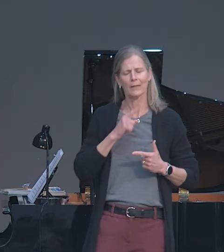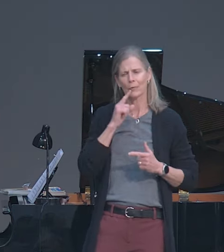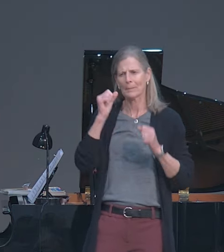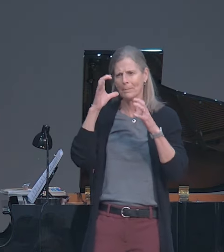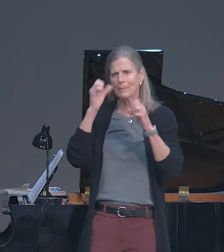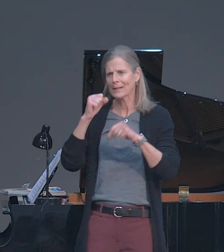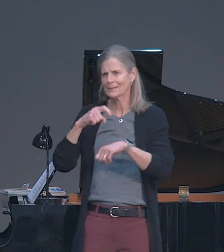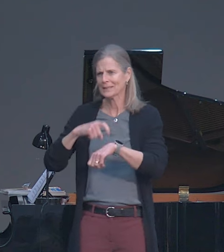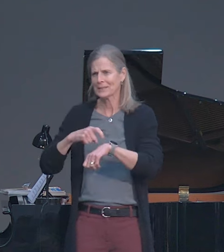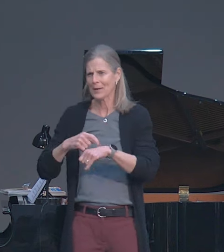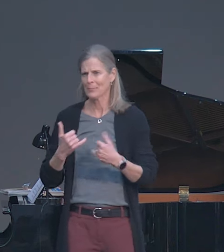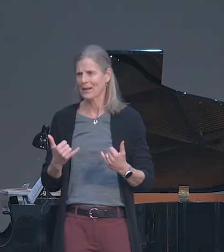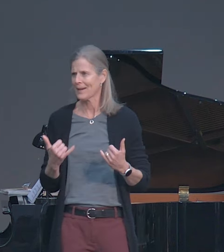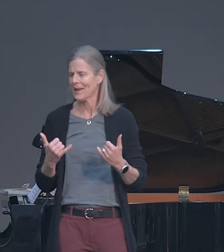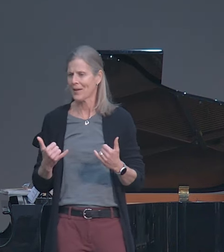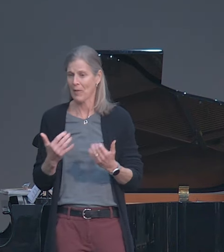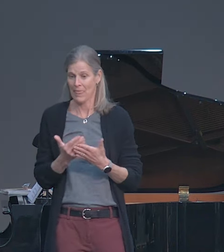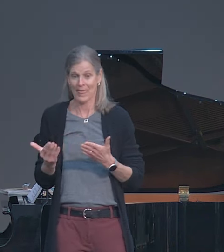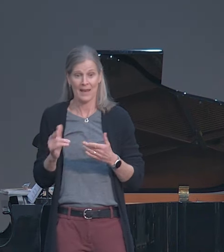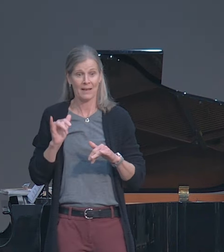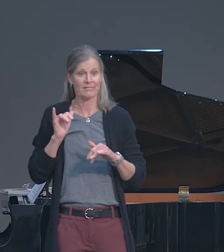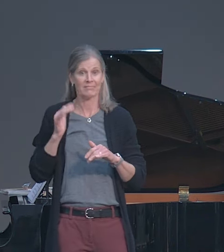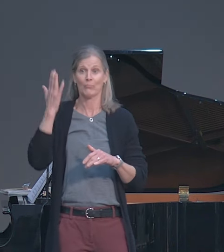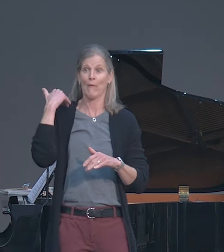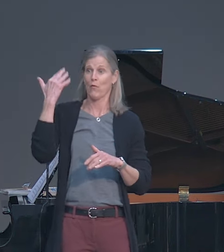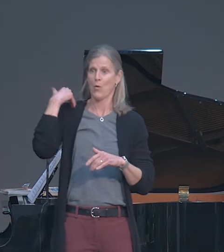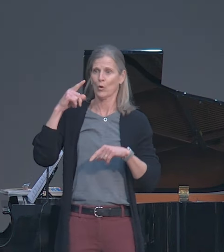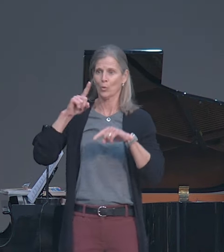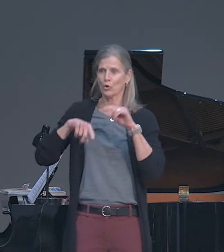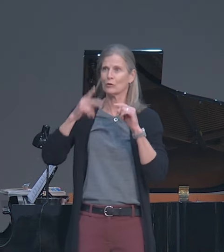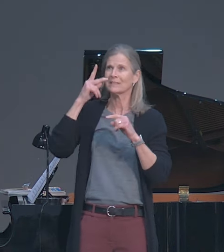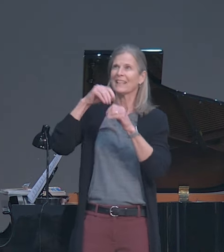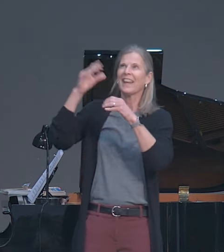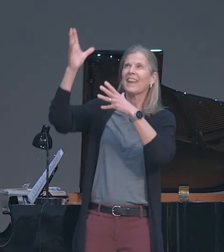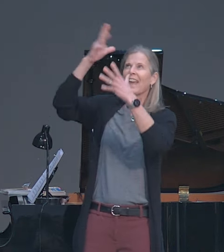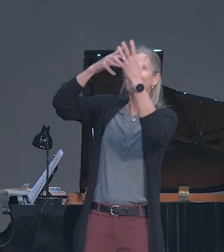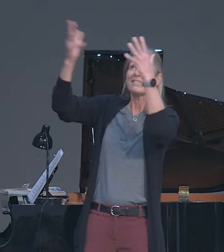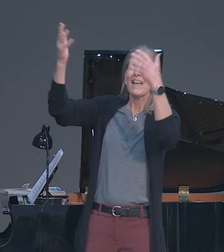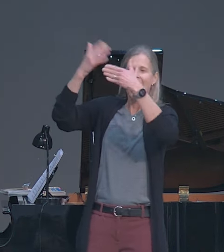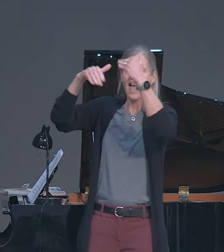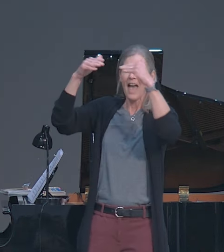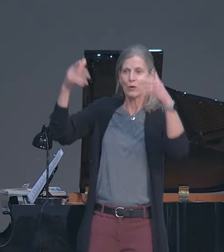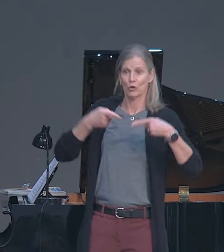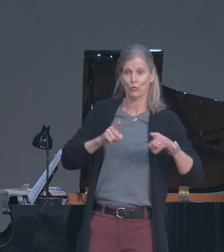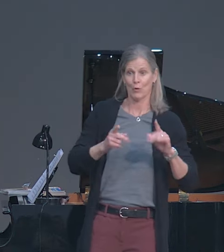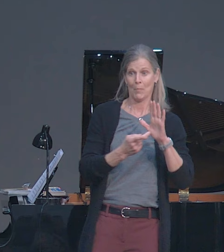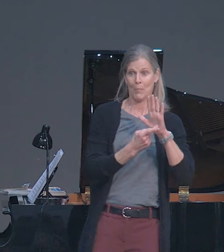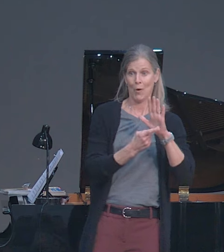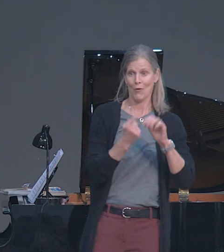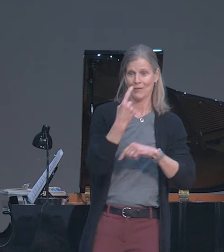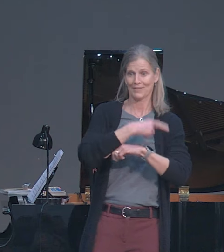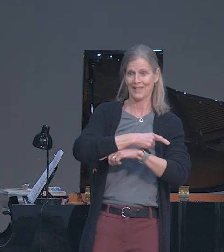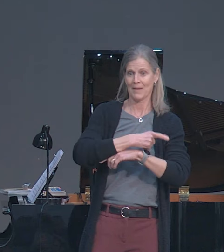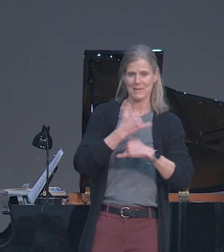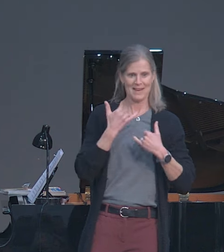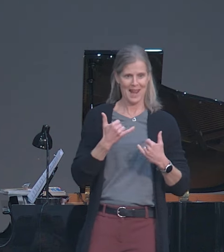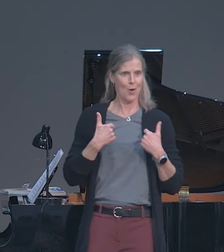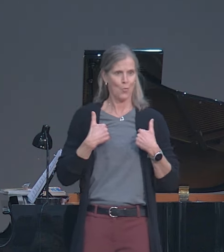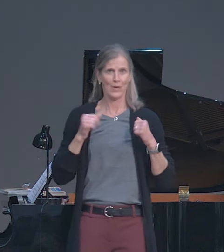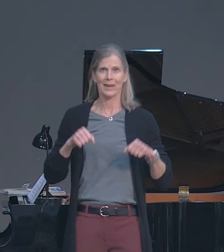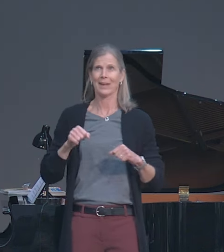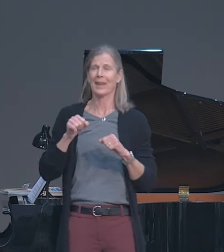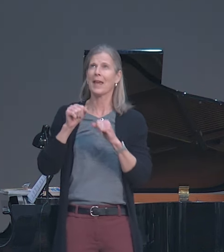time. Things that couldn't be seen in the heavens during Paul's day are able to be seen